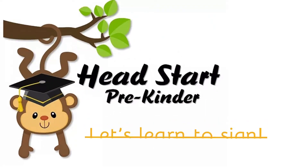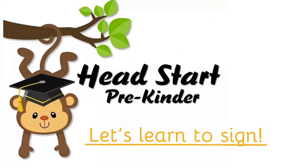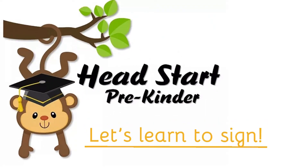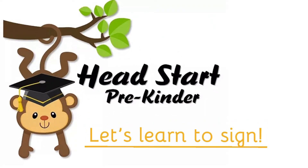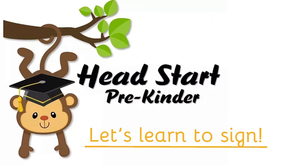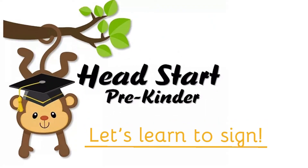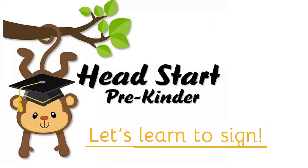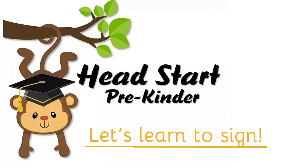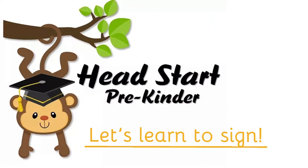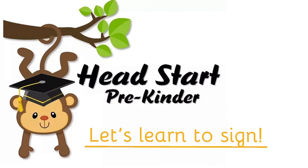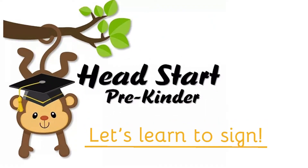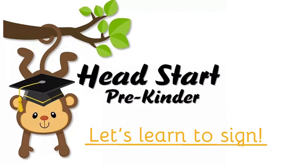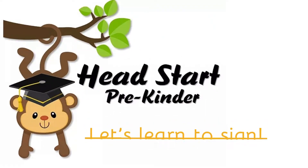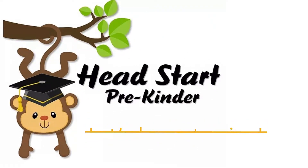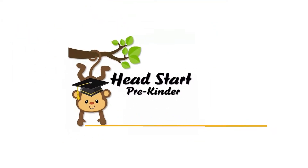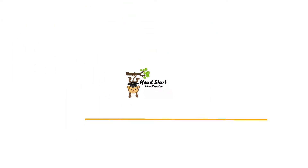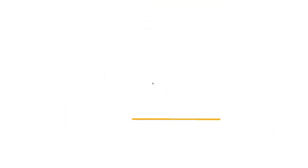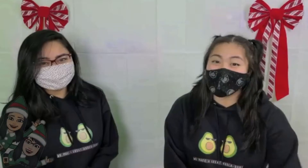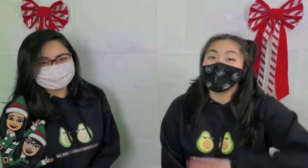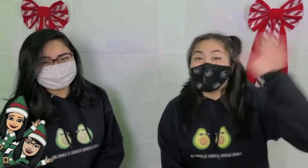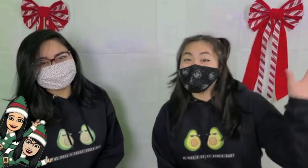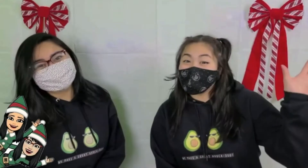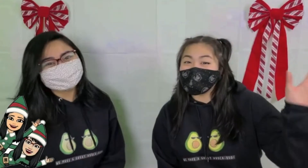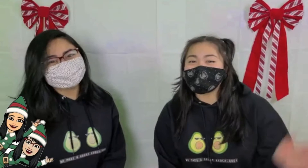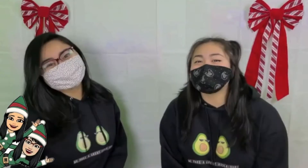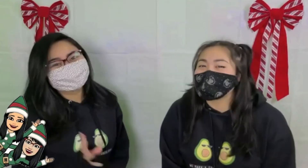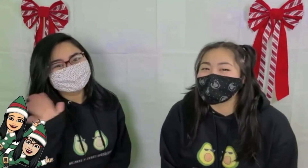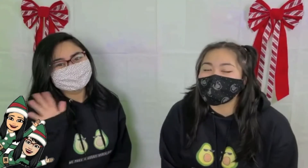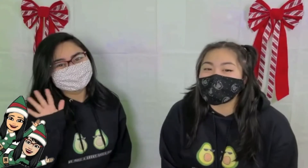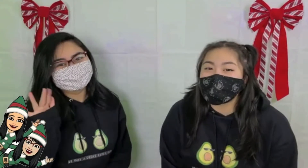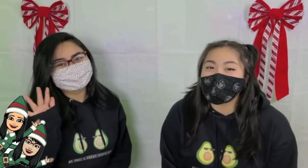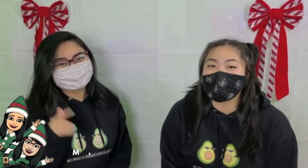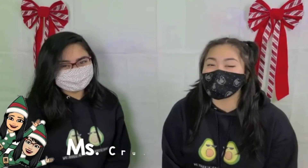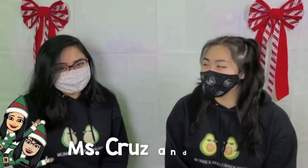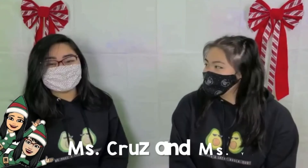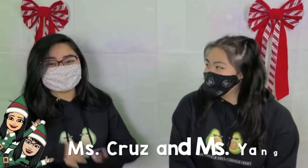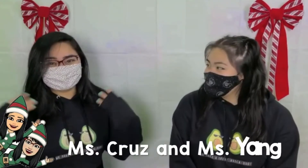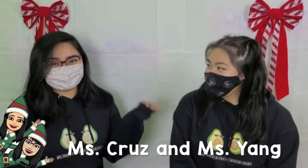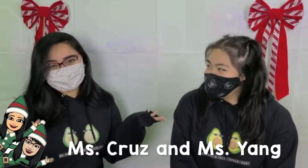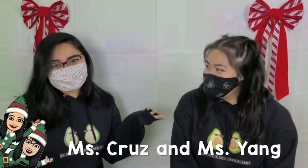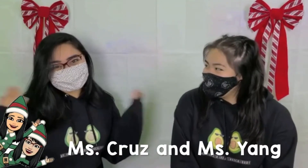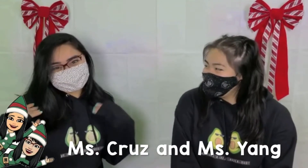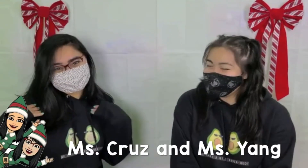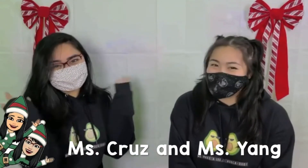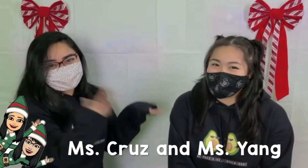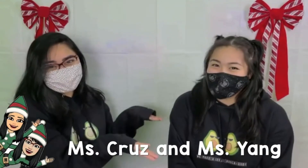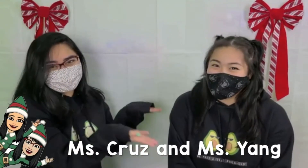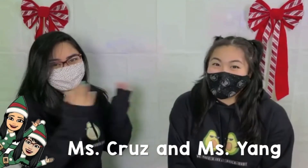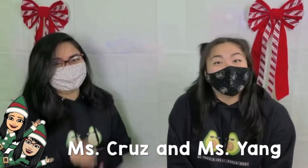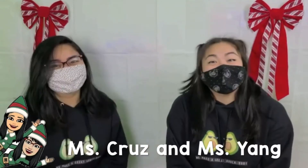Let's learn to sign. Hi friends, I'm so excited to be back. It's another video in this Cruz and Ms Yang.